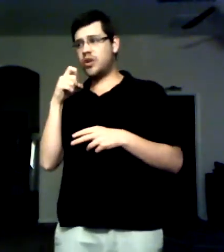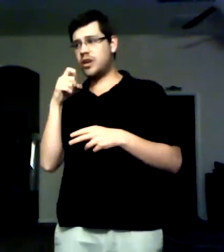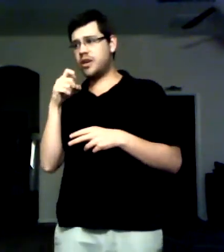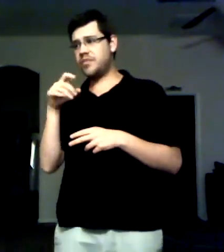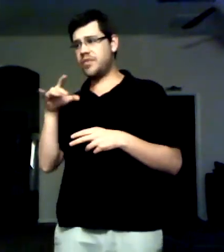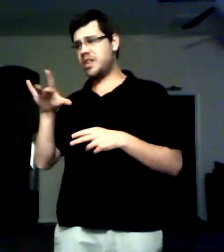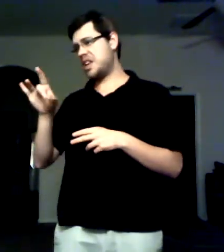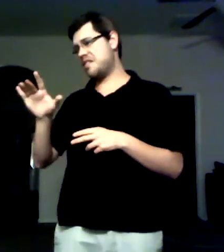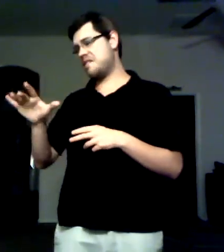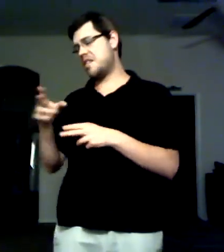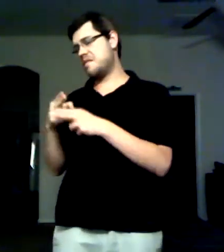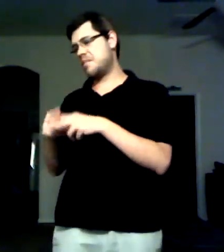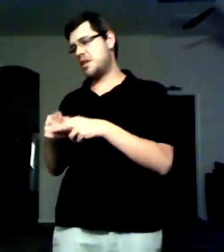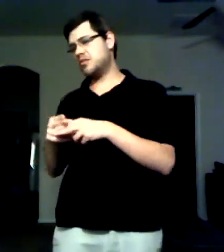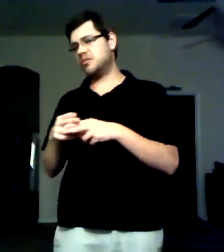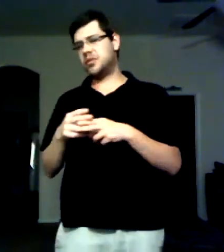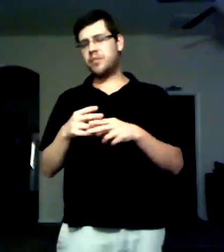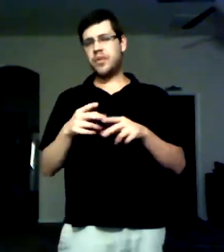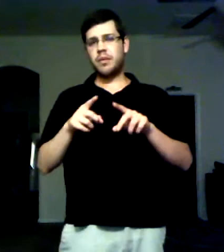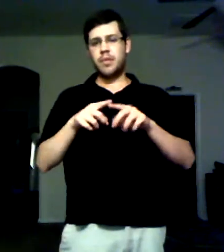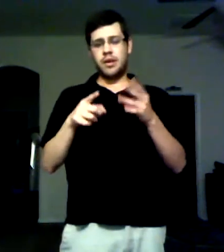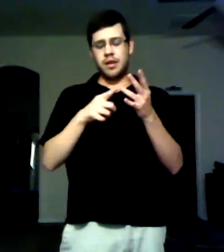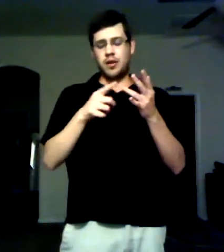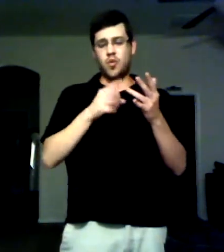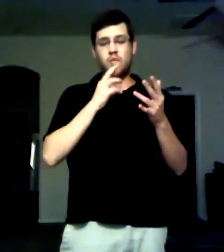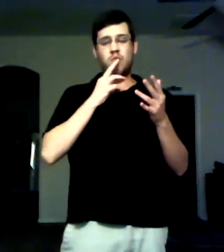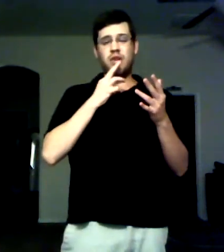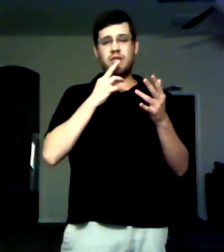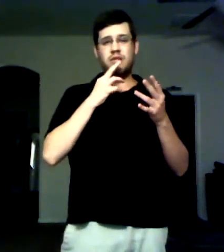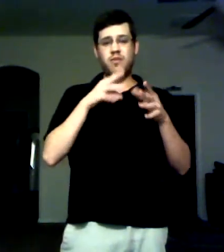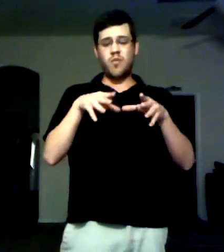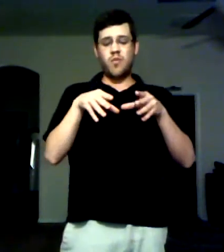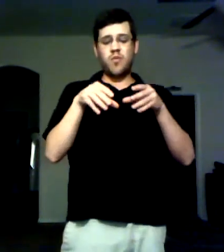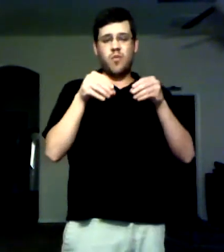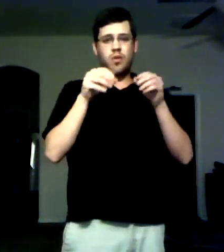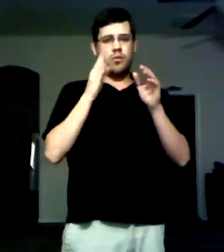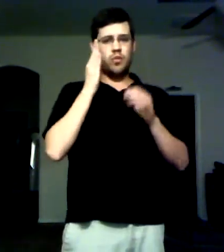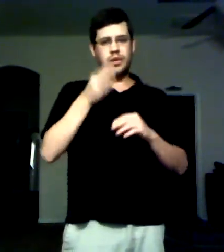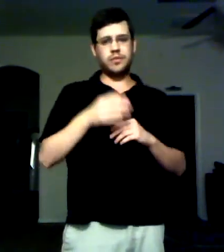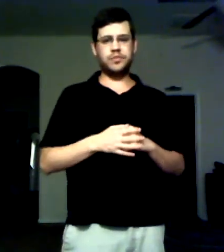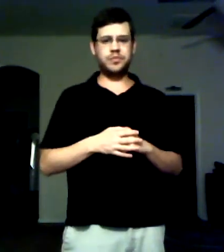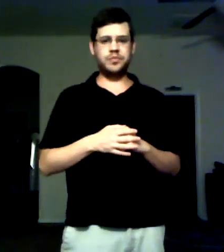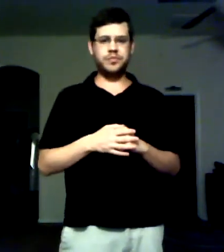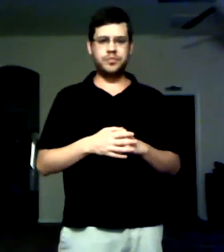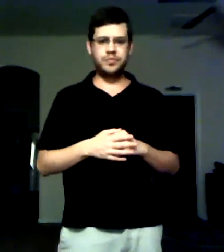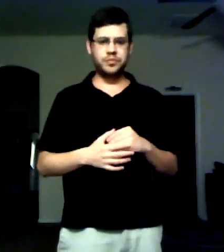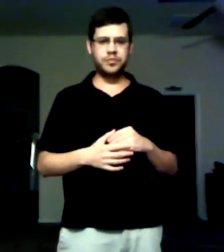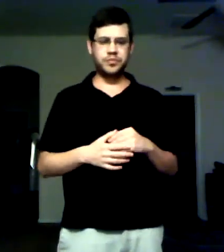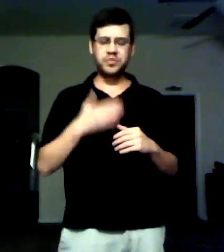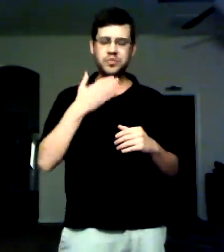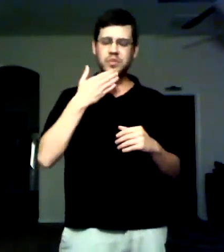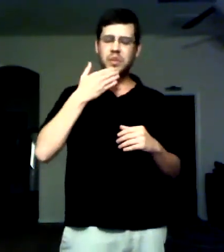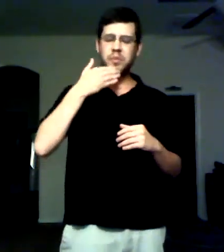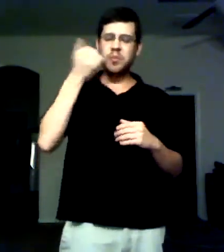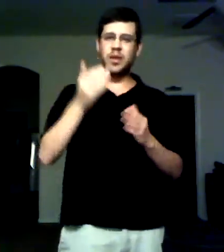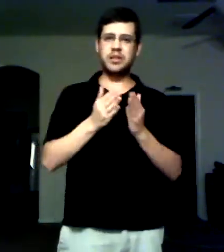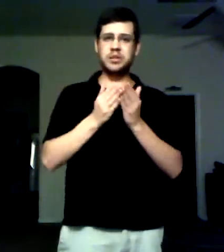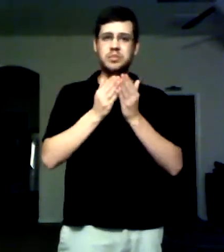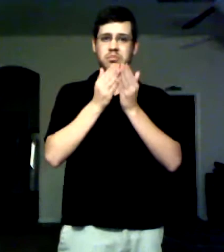But the all-around boat of all-purpose and the most probably utilitarian is the aluminum